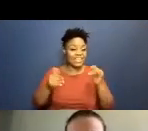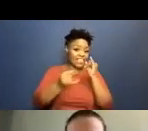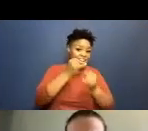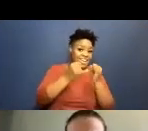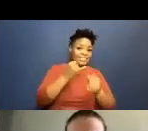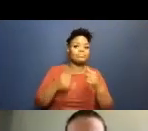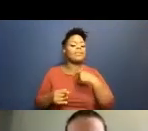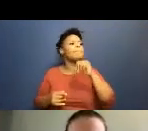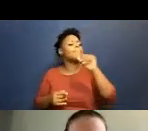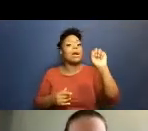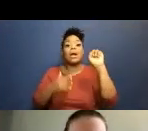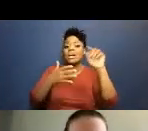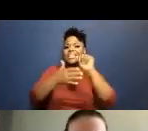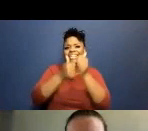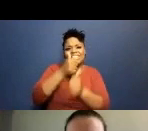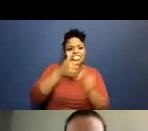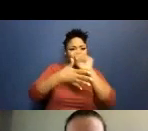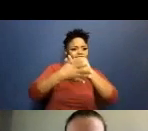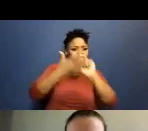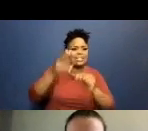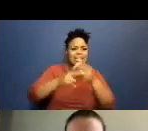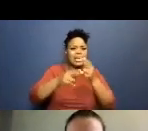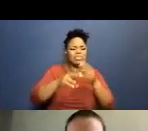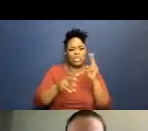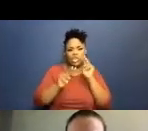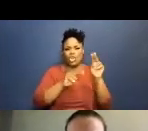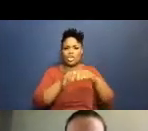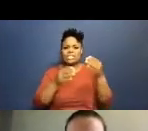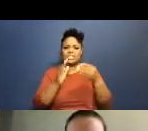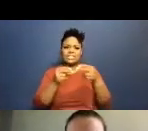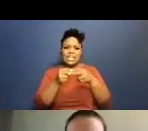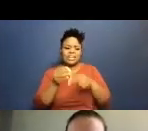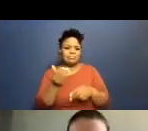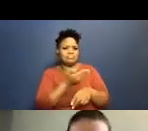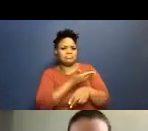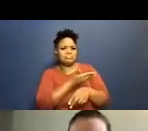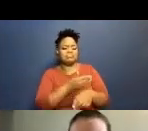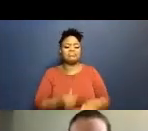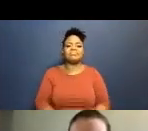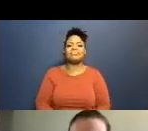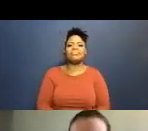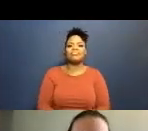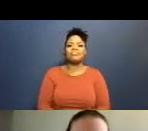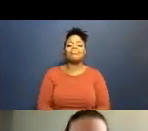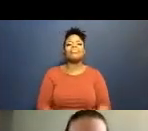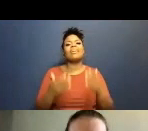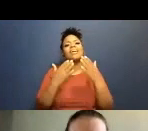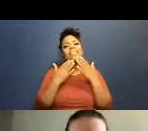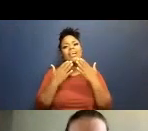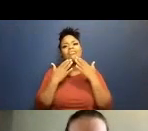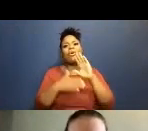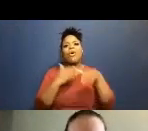learn more about these folks. I'm so grateful to all of them for spending some of their afternoon/late evening with